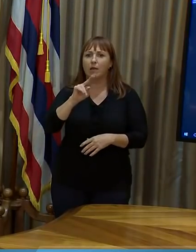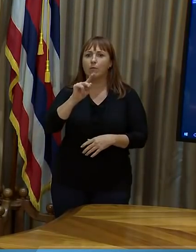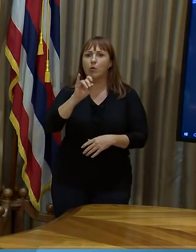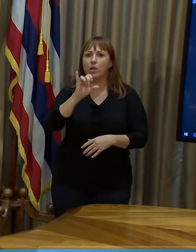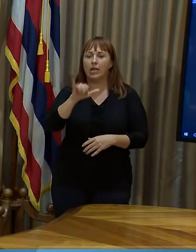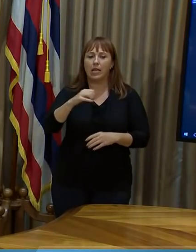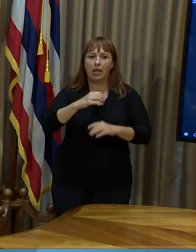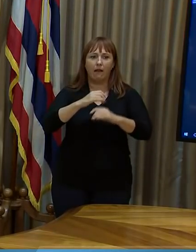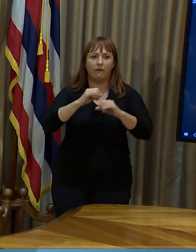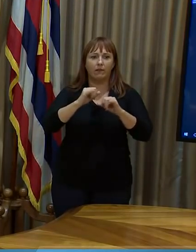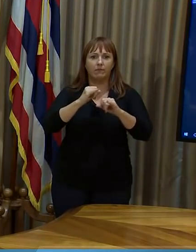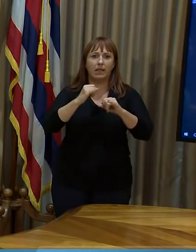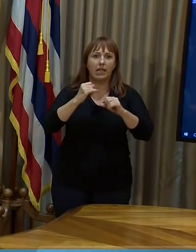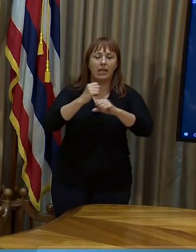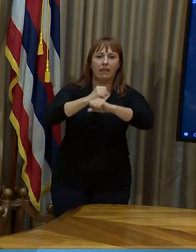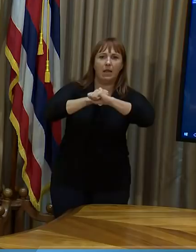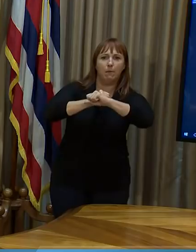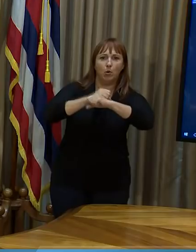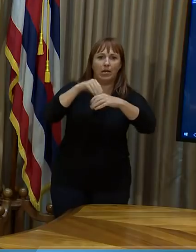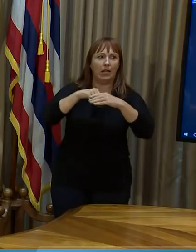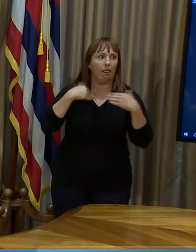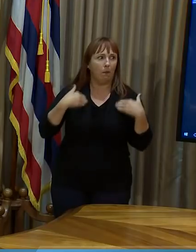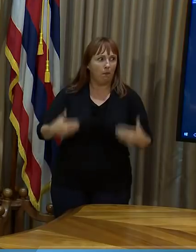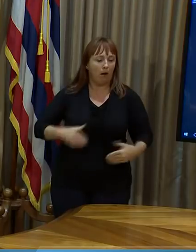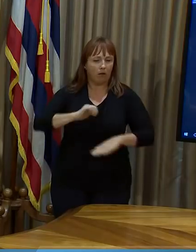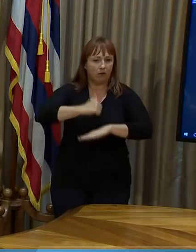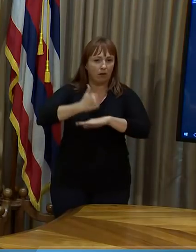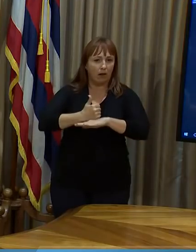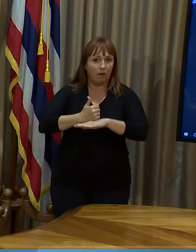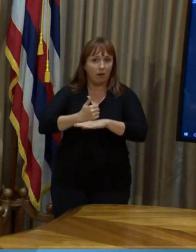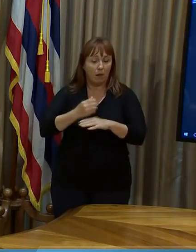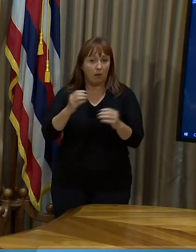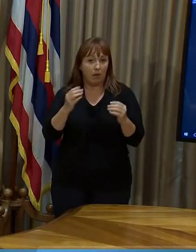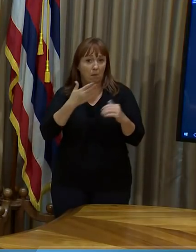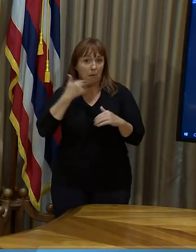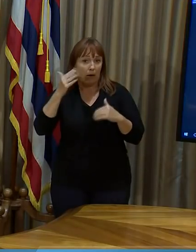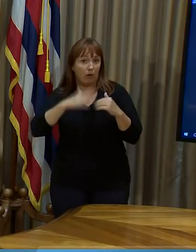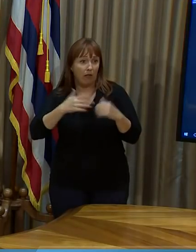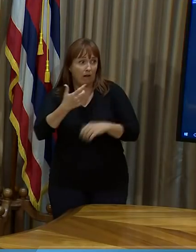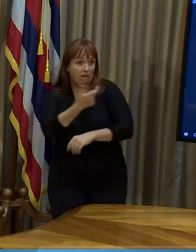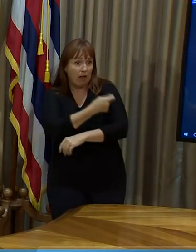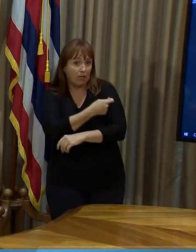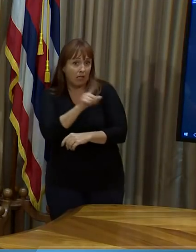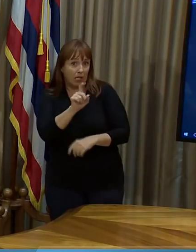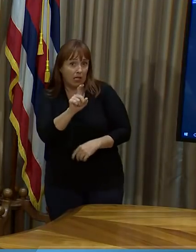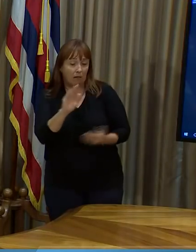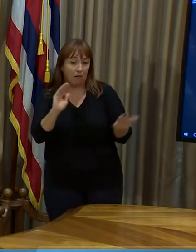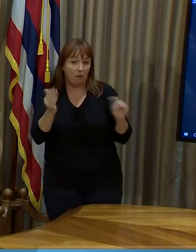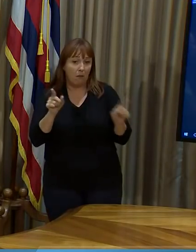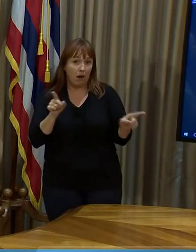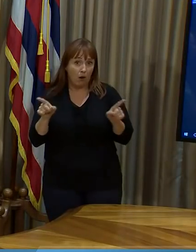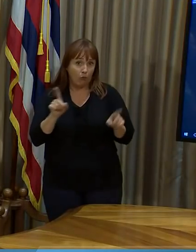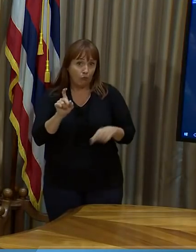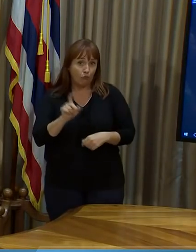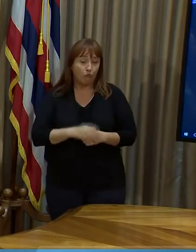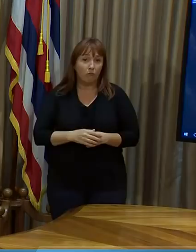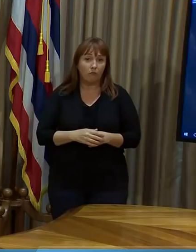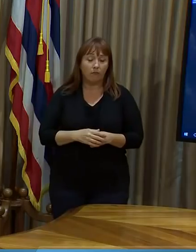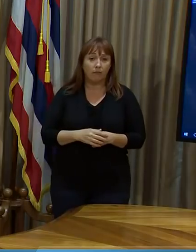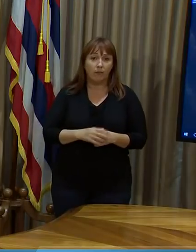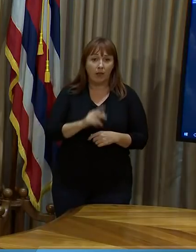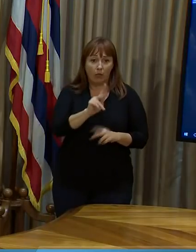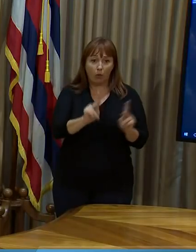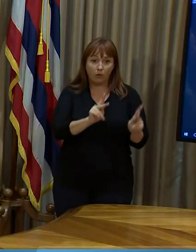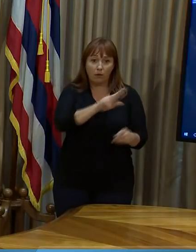some counts, in some accounts, more maybe than people who've been vaccinated, but at least some level, and factoring those in, we hear it's